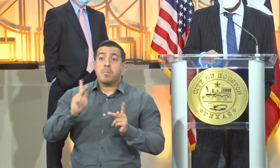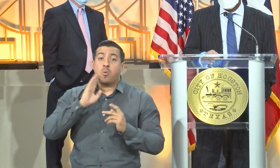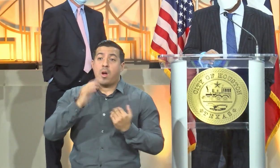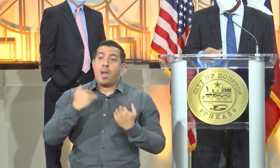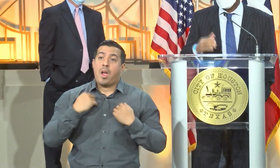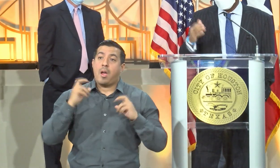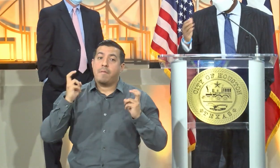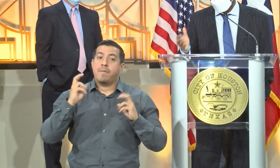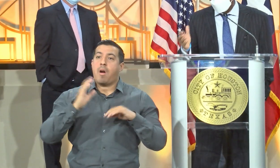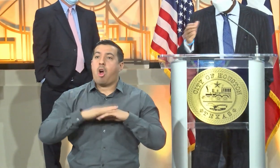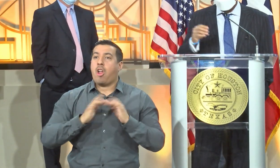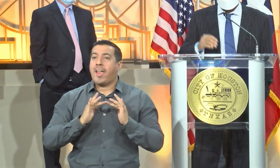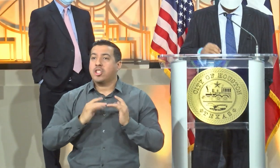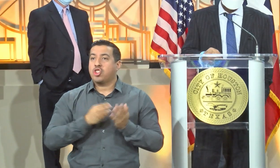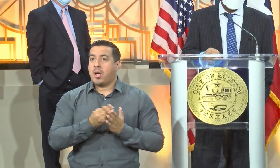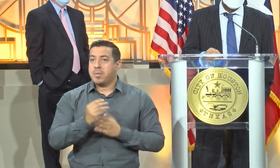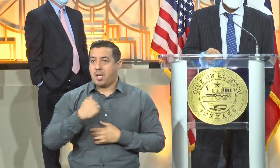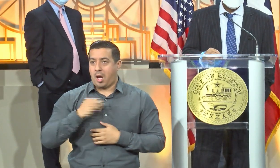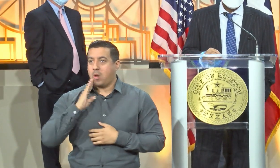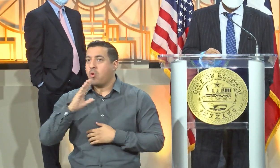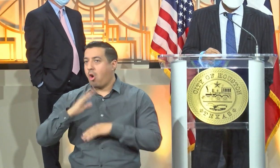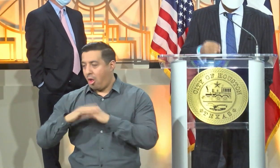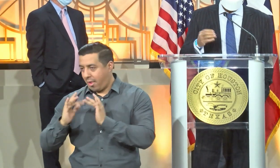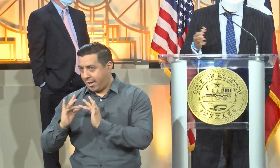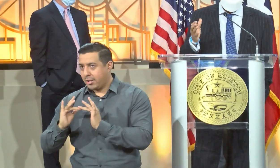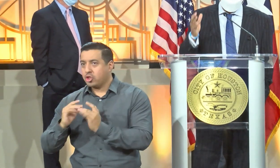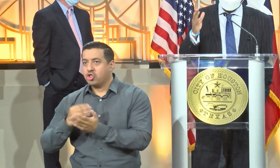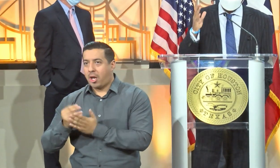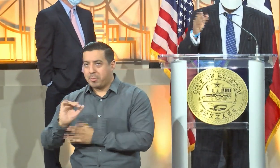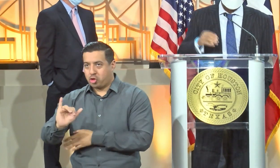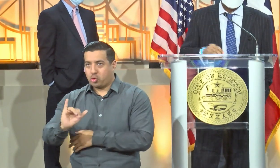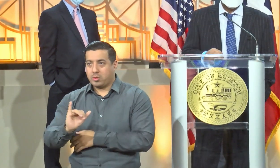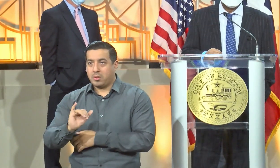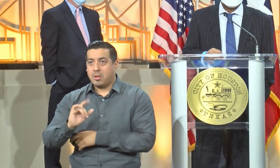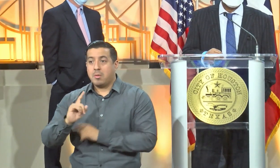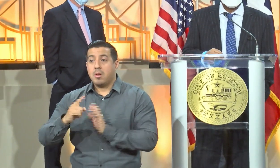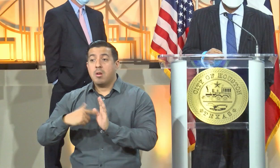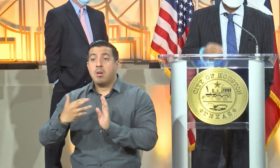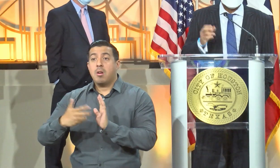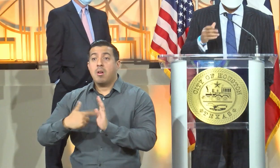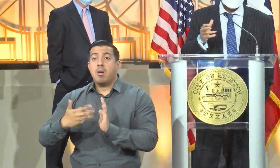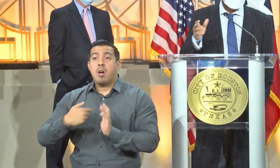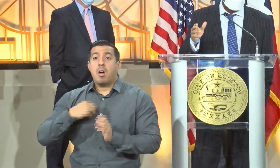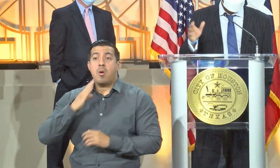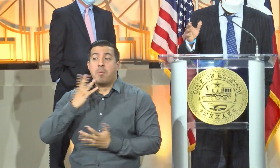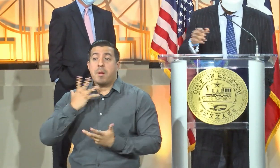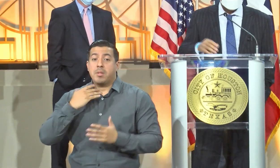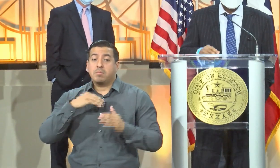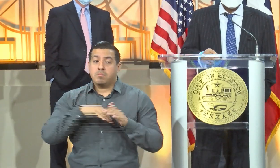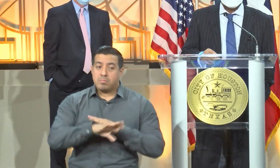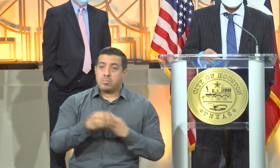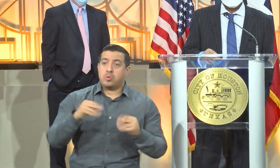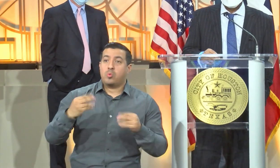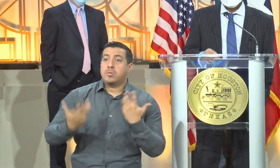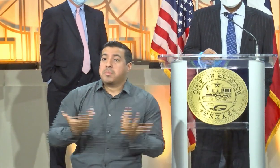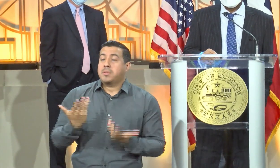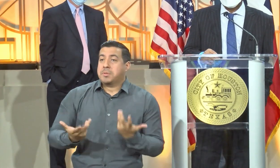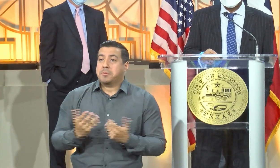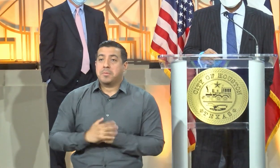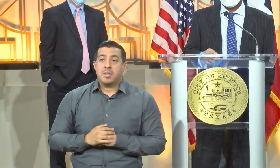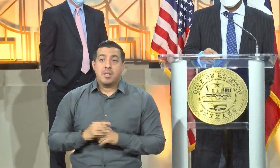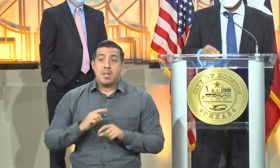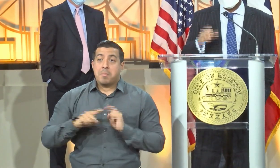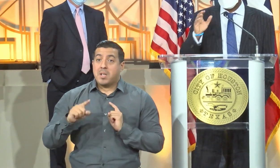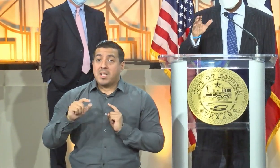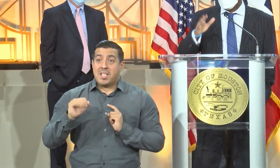online shopping. I'll be doing online shopping, but occasionally too, I will tell you that I will probably be in the stores. But